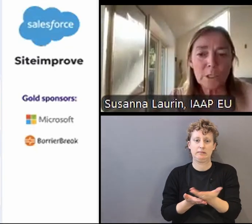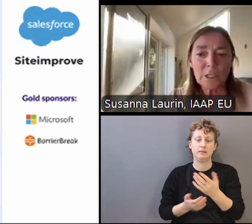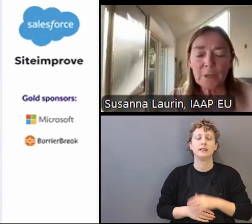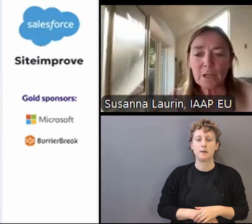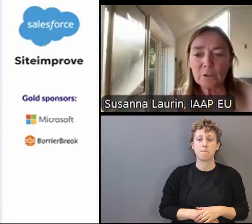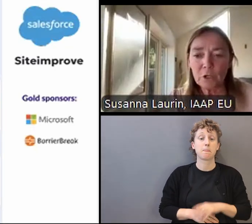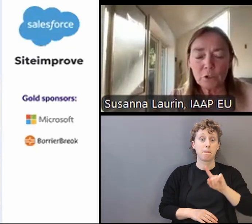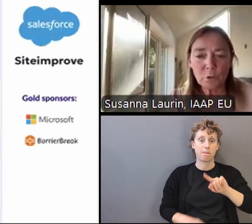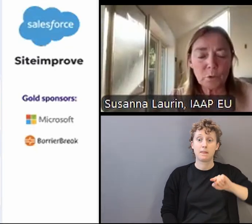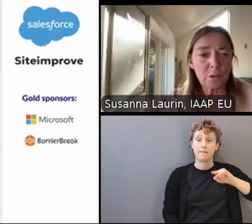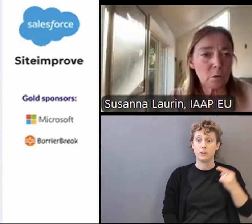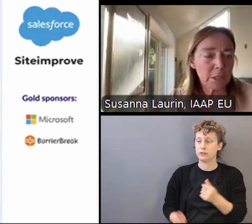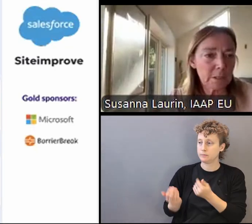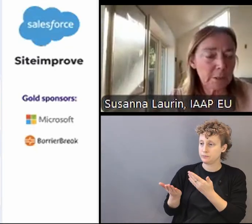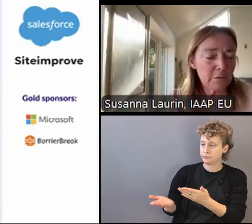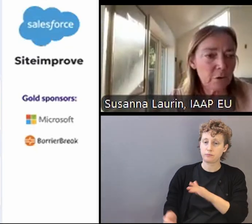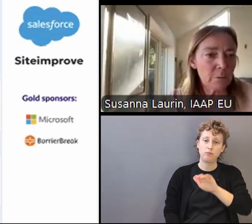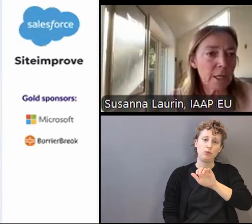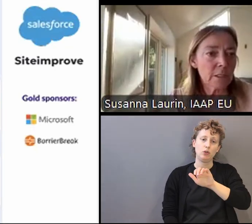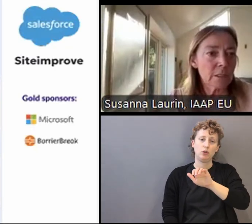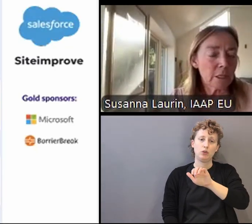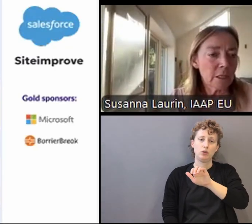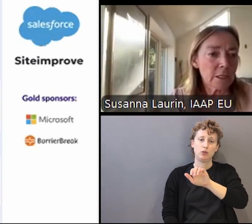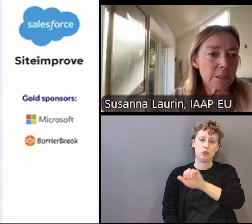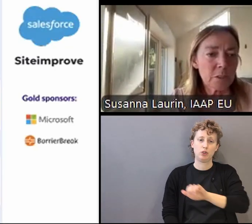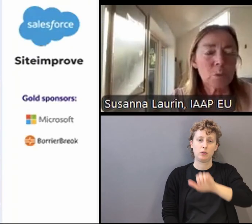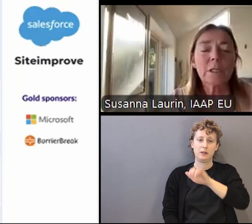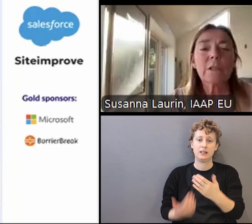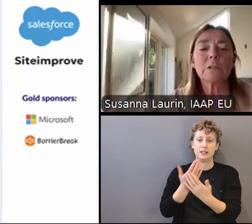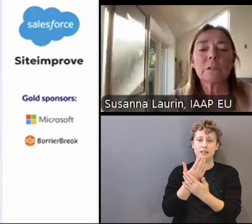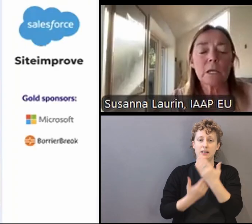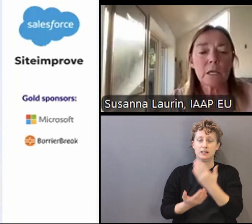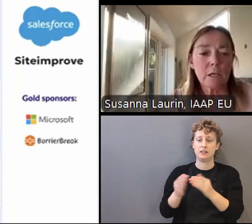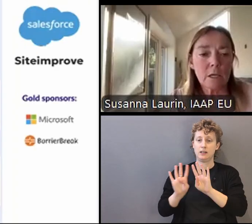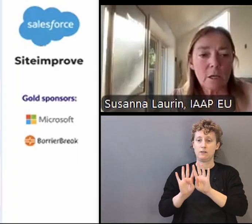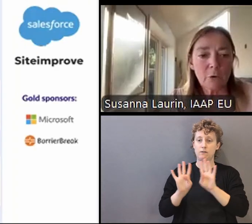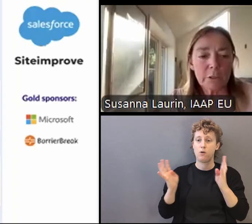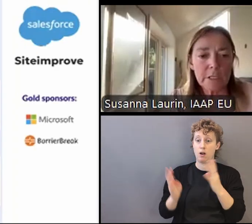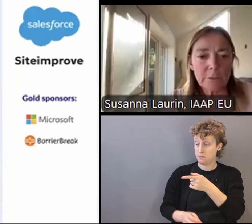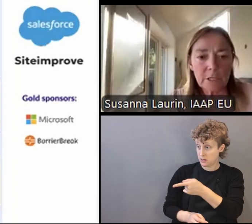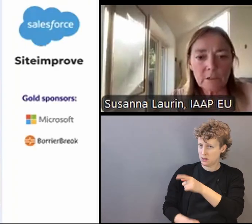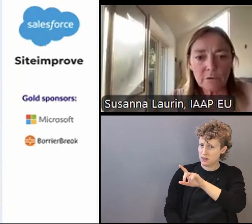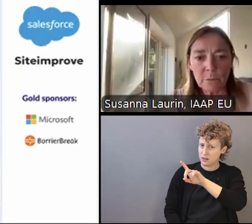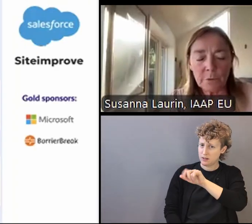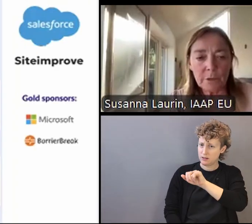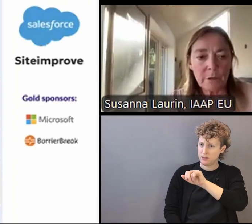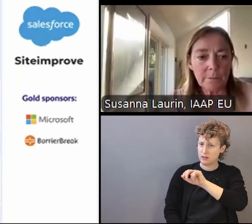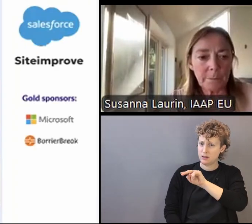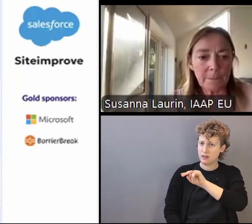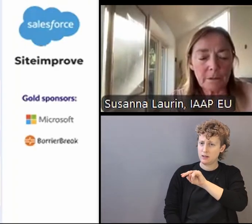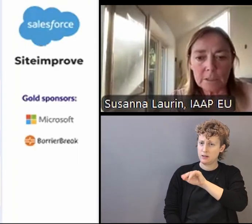first, we turn to the European Disability Forum and Daniel Casas, who will give us a policy update